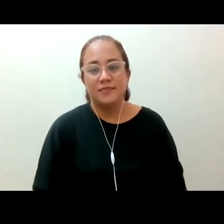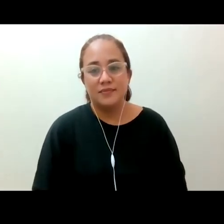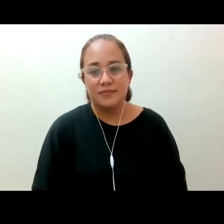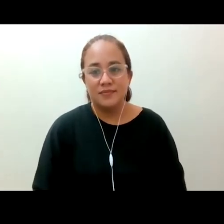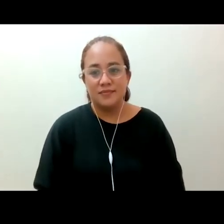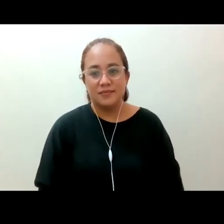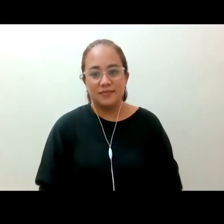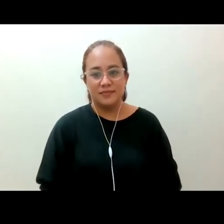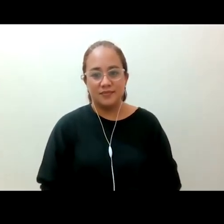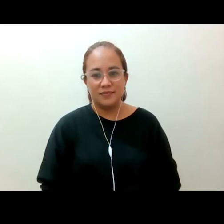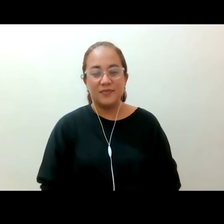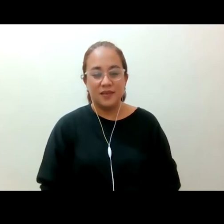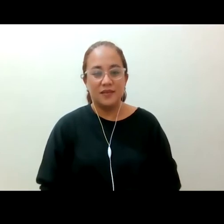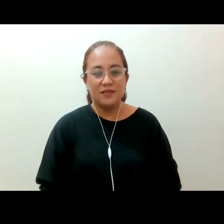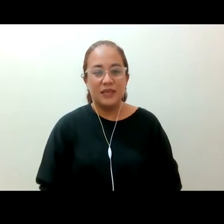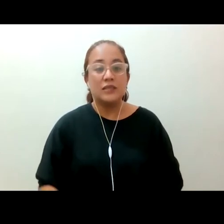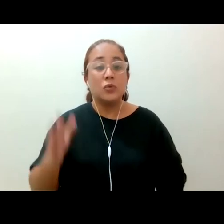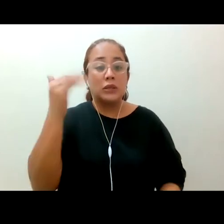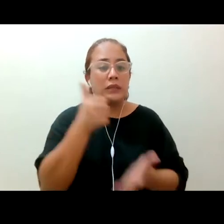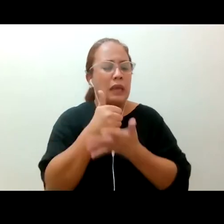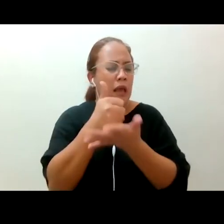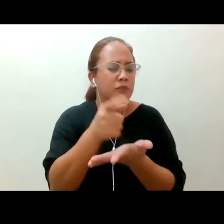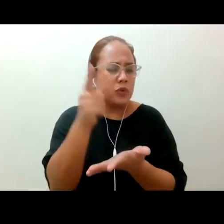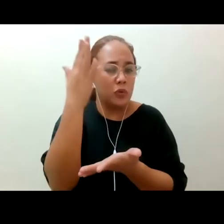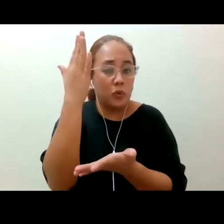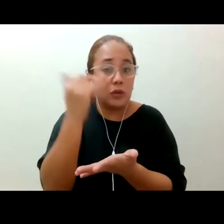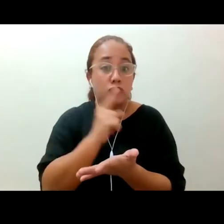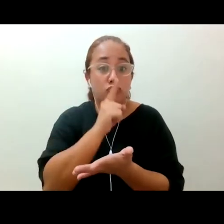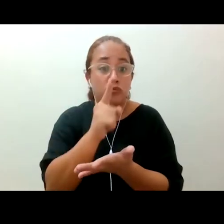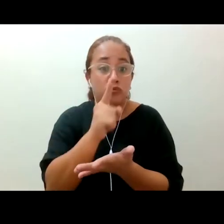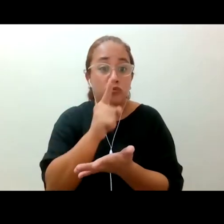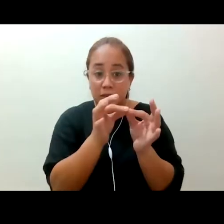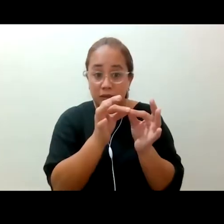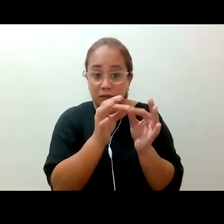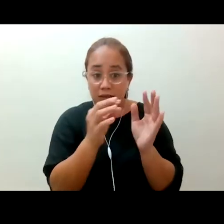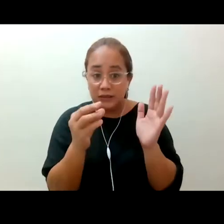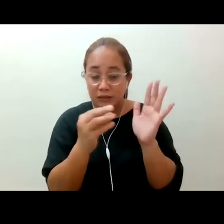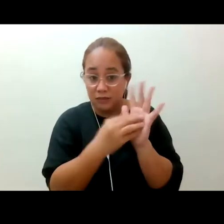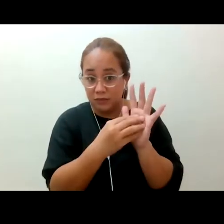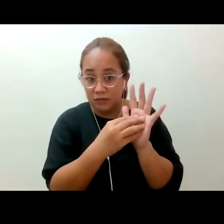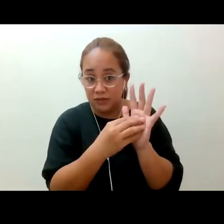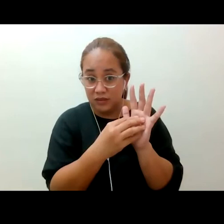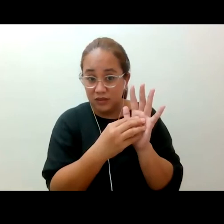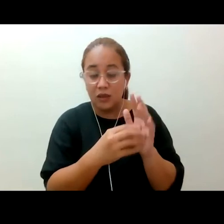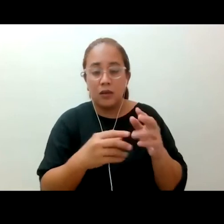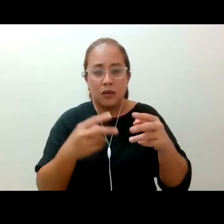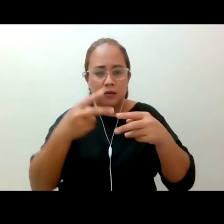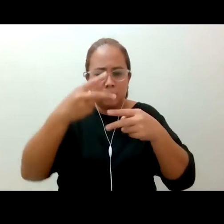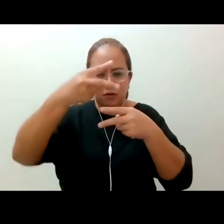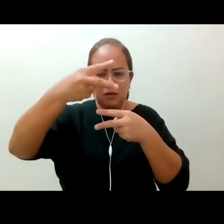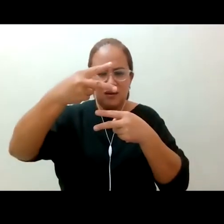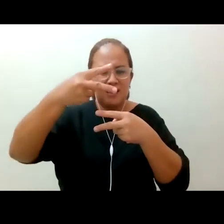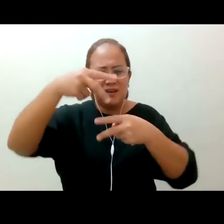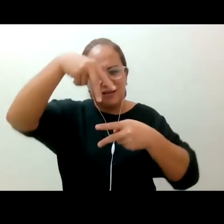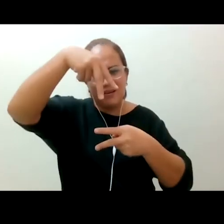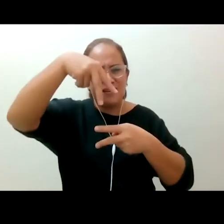Okay, so that may help you because I think actually in the text, putting one symbol over the other will be difficult.